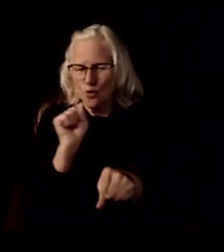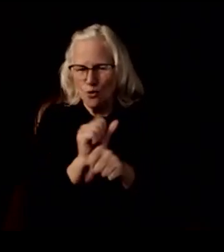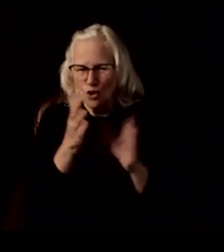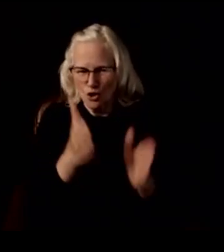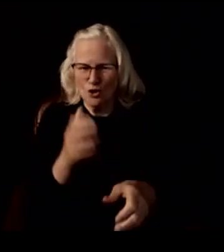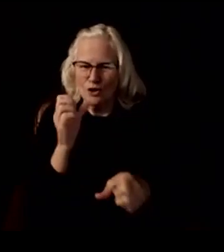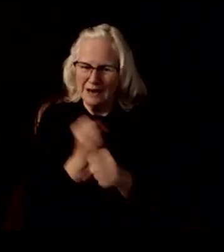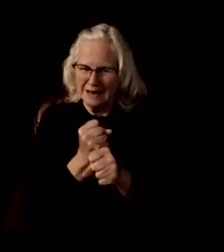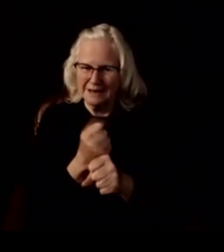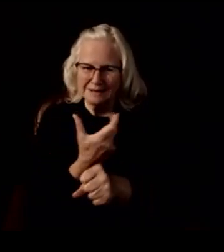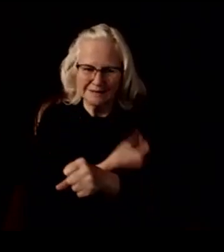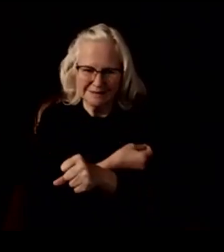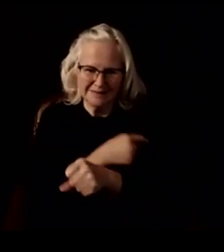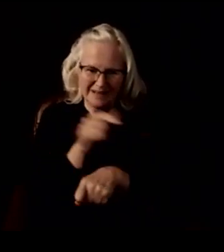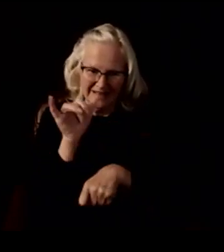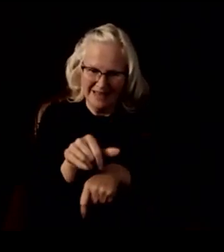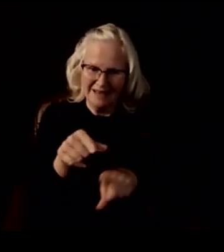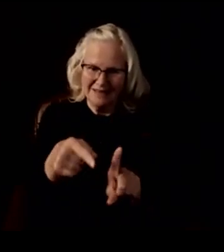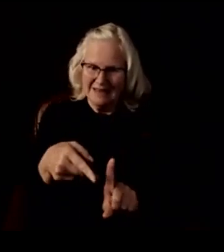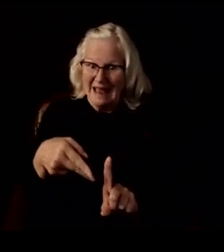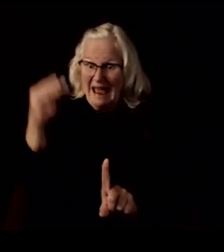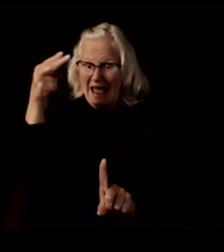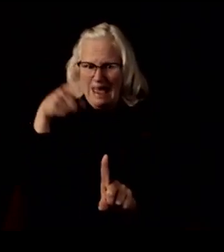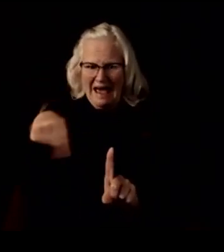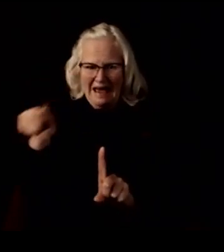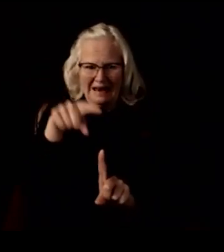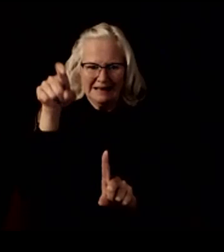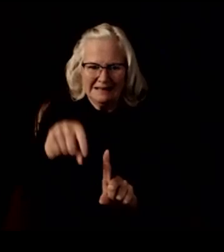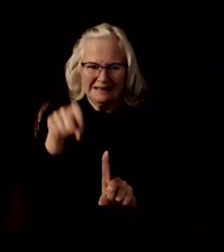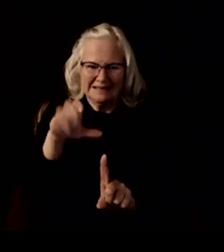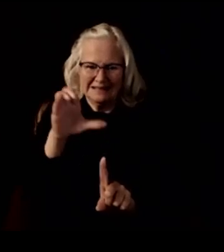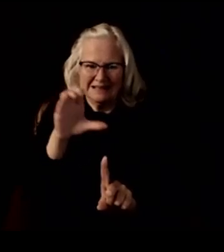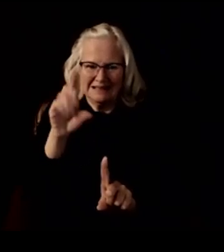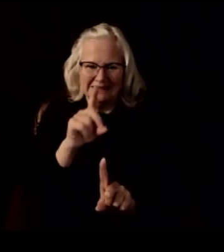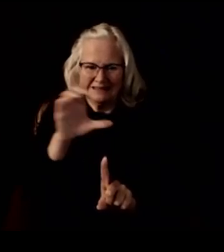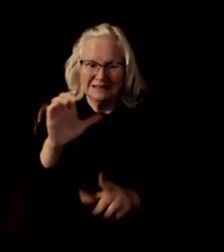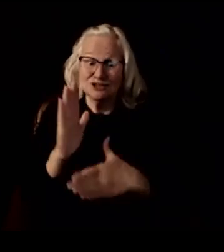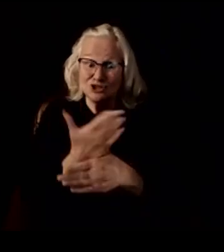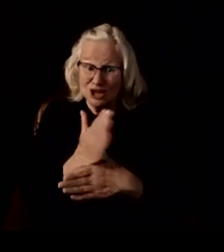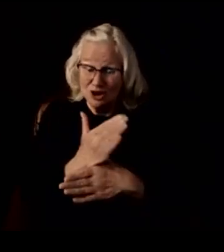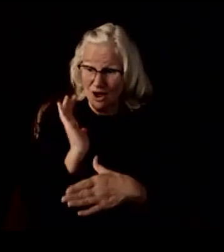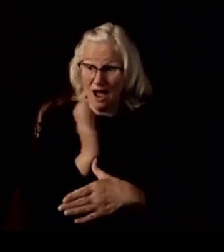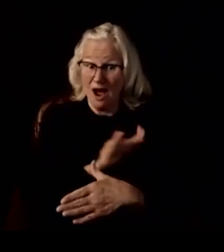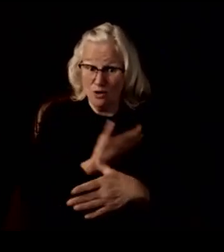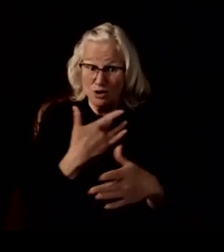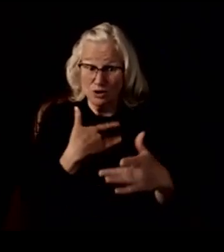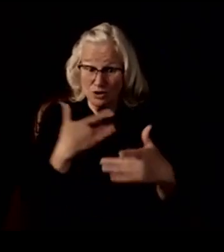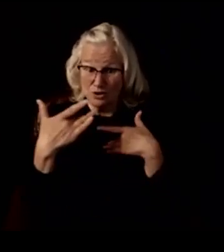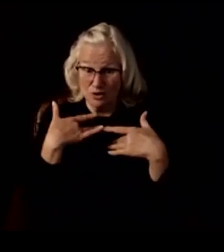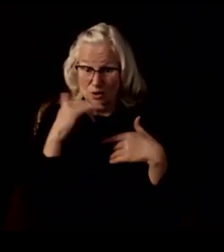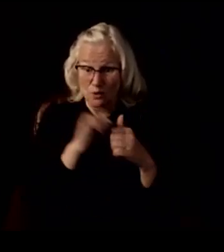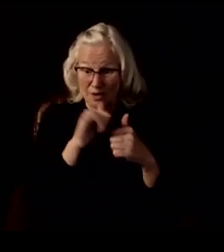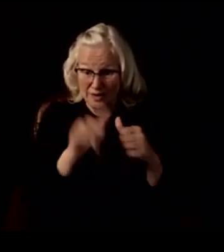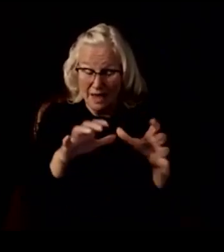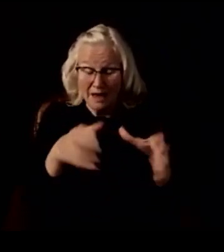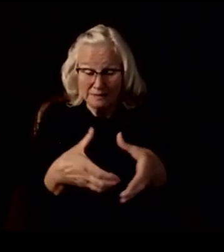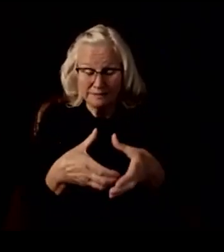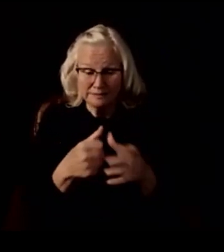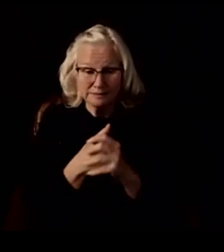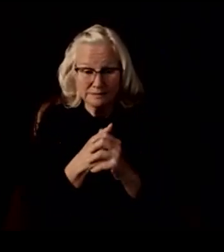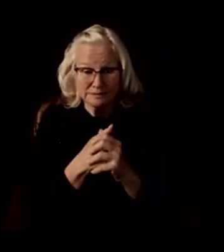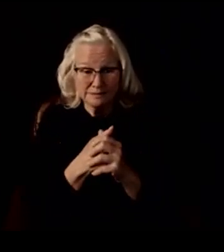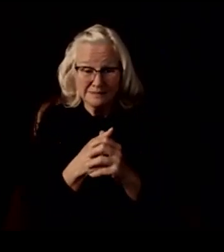there was a high need. And CDC did share our concern for that population and workforce. But we talked a little bit